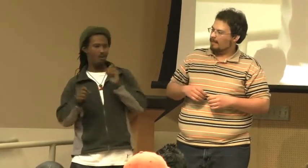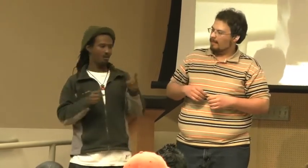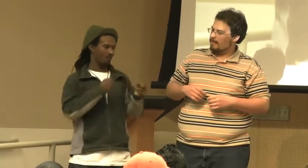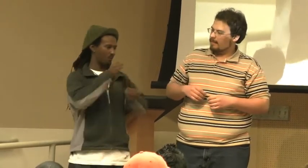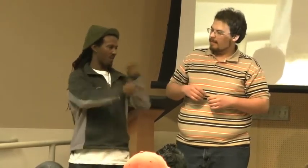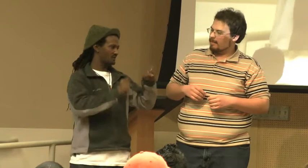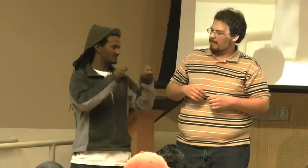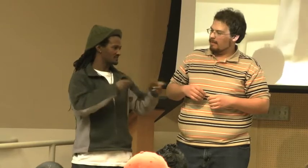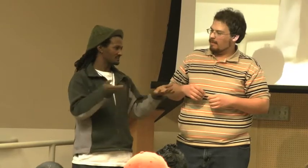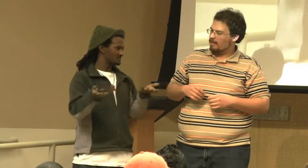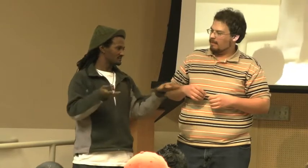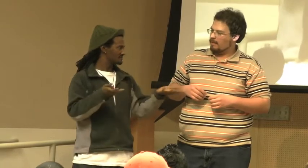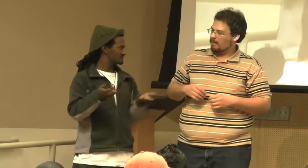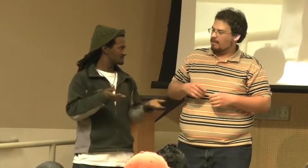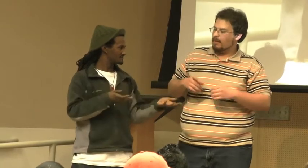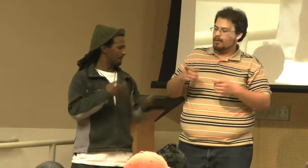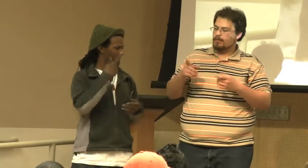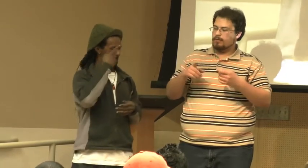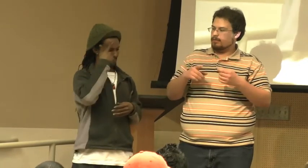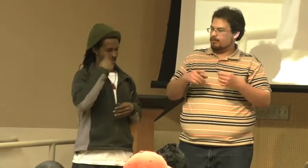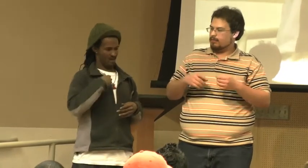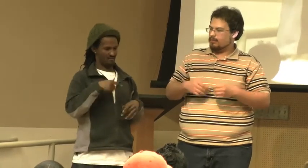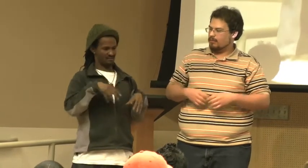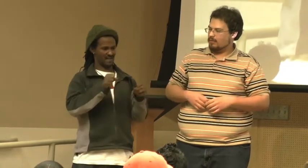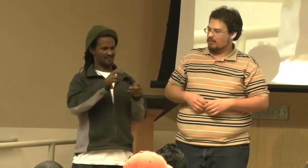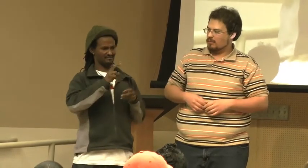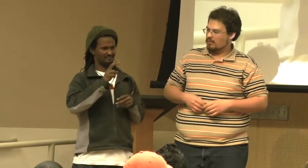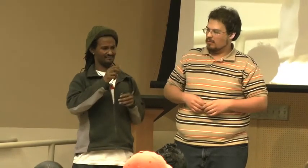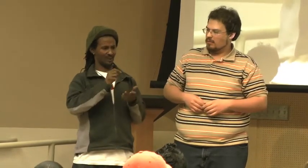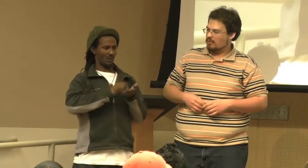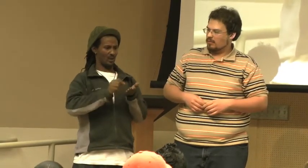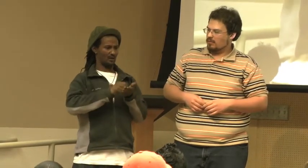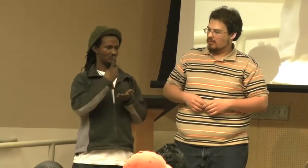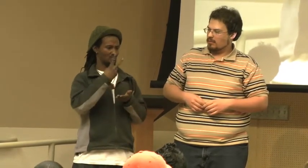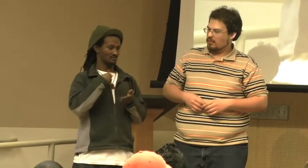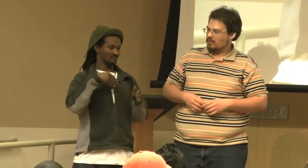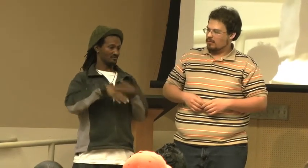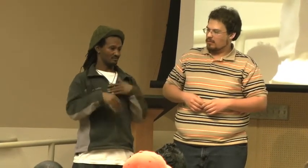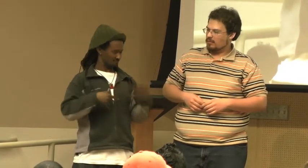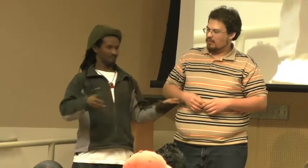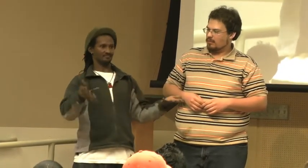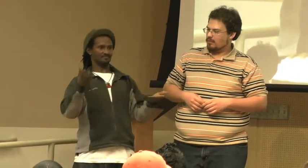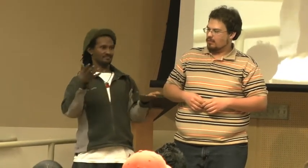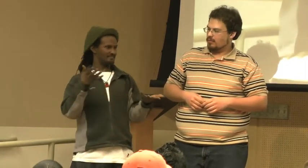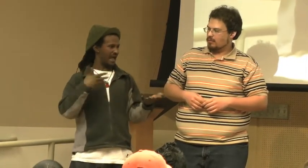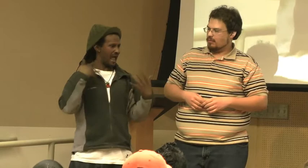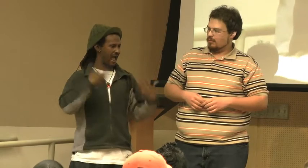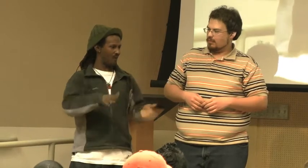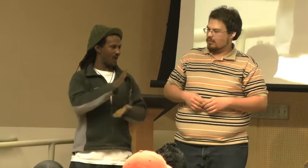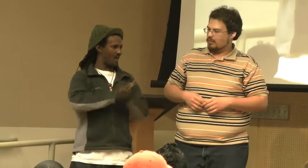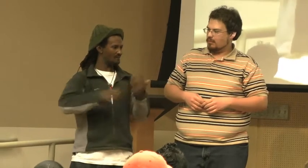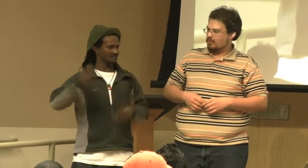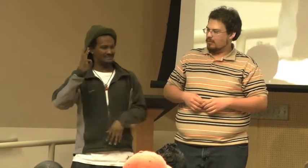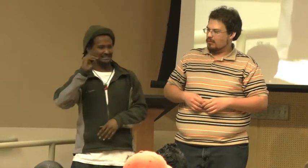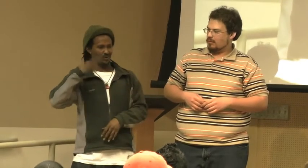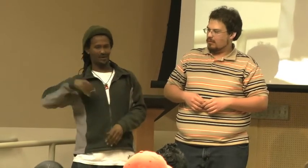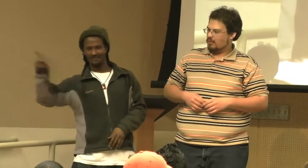to being placed. So it's sort of a little bit frustrating to me that, you know, I took the exam and it was placed into